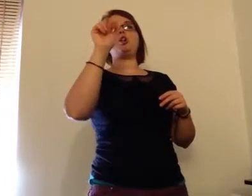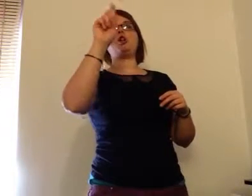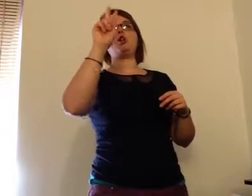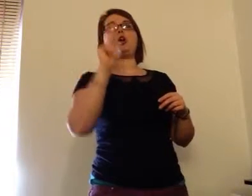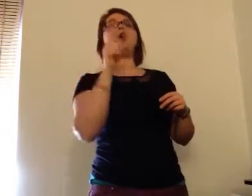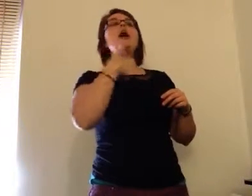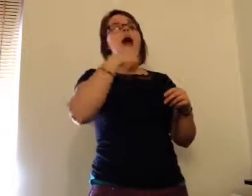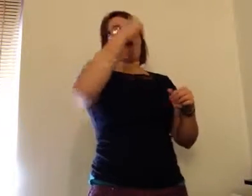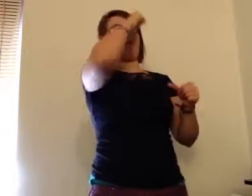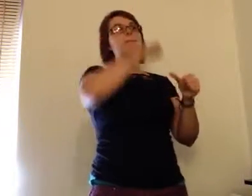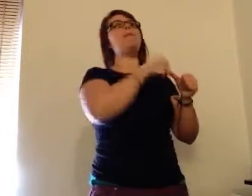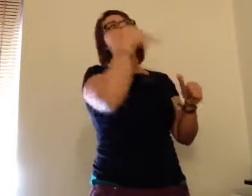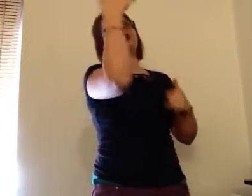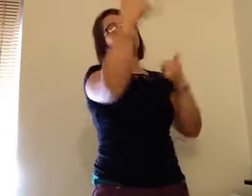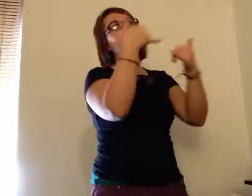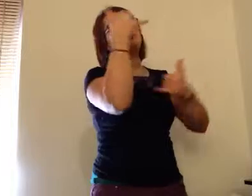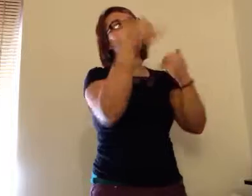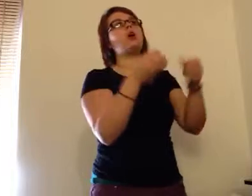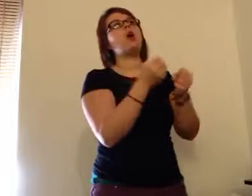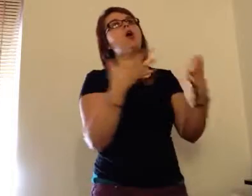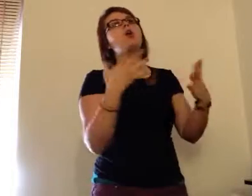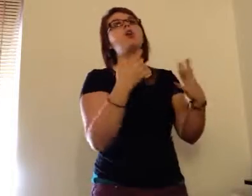I can't do it justice, so I'm not going to demonstrate it.